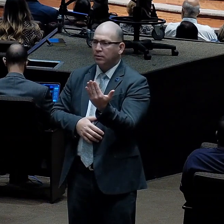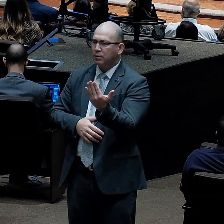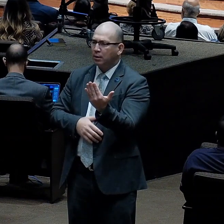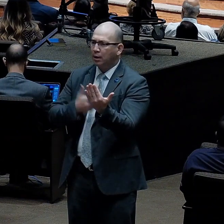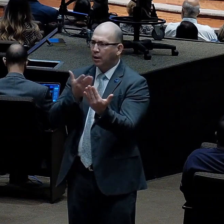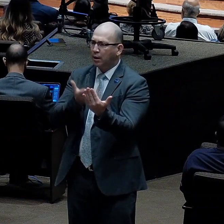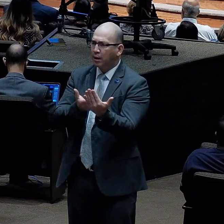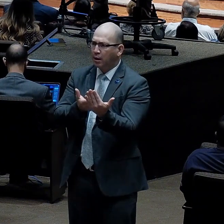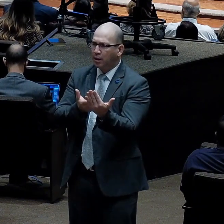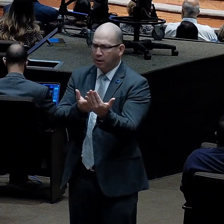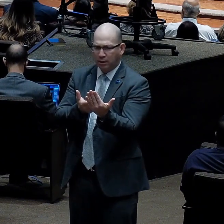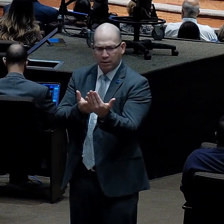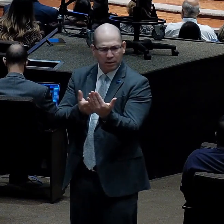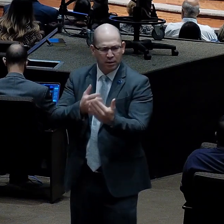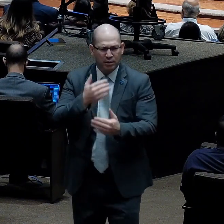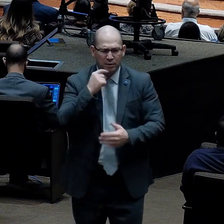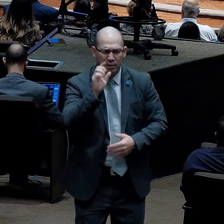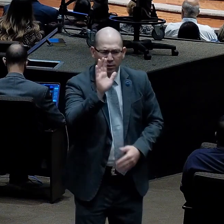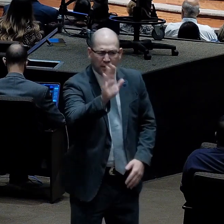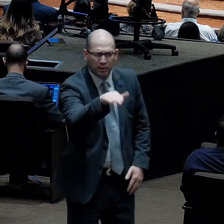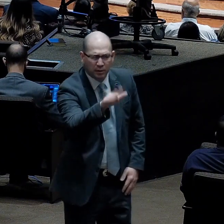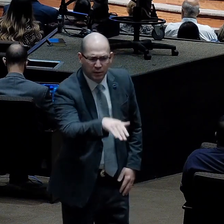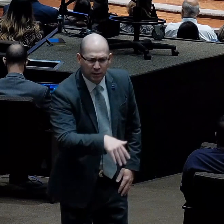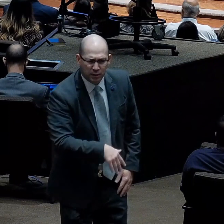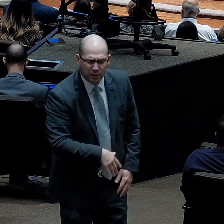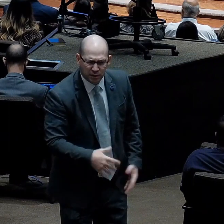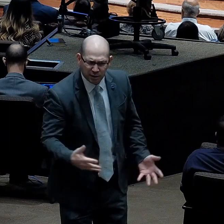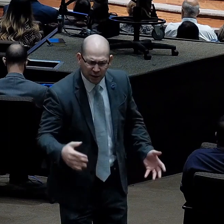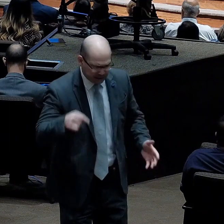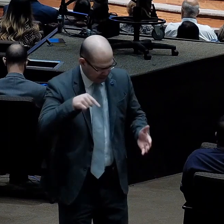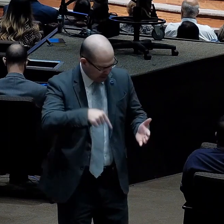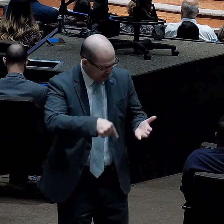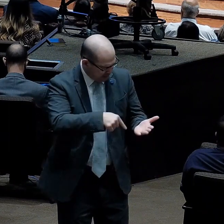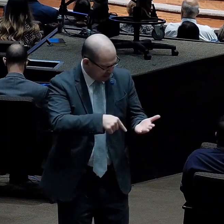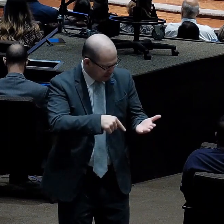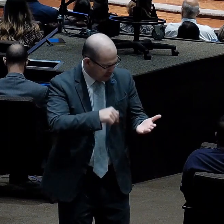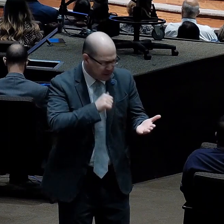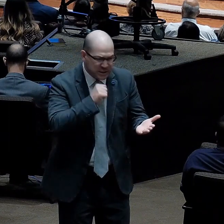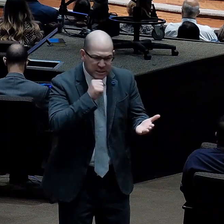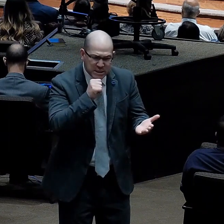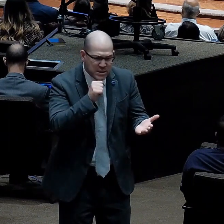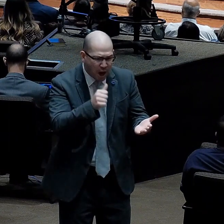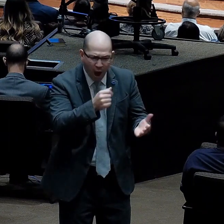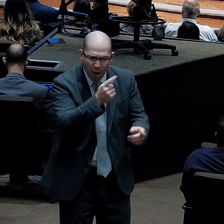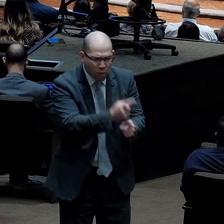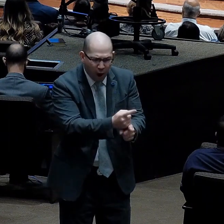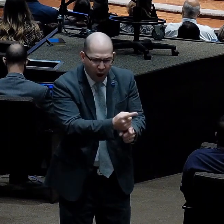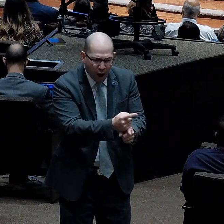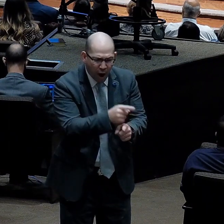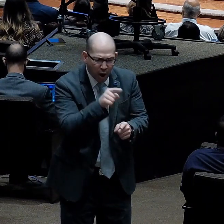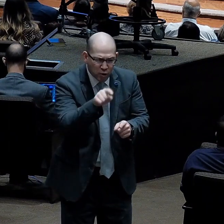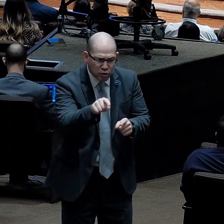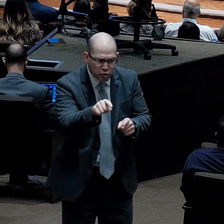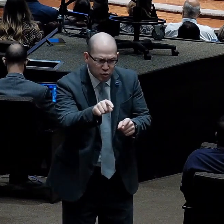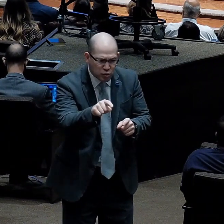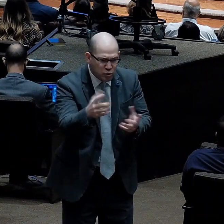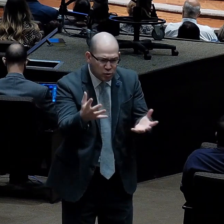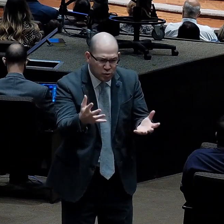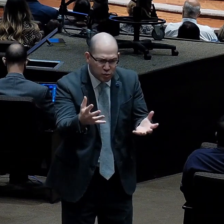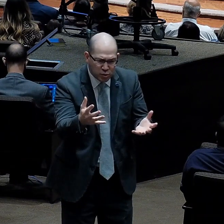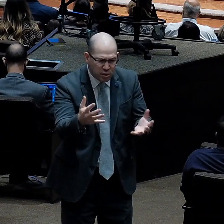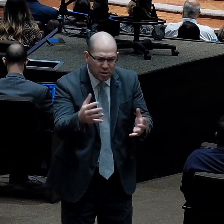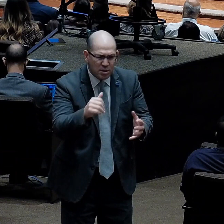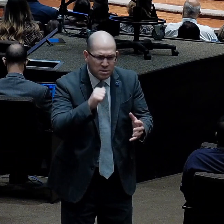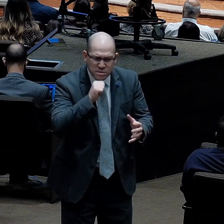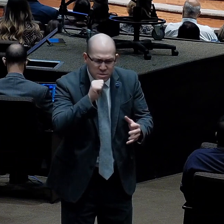turned back to the cameraman, and when she got there, she said, this is not right, this is not right, you have done me no justice. And the